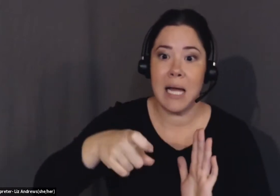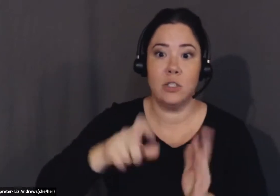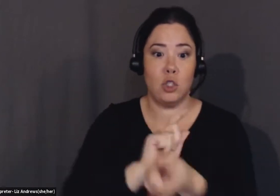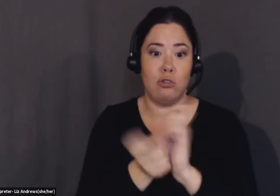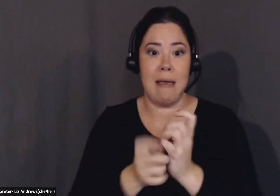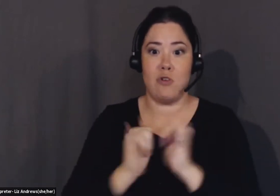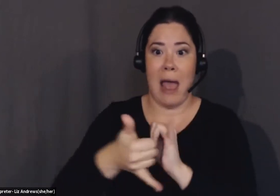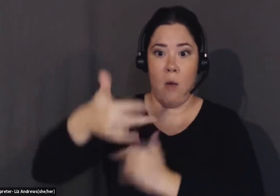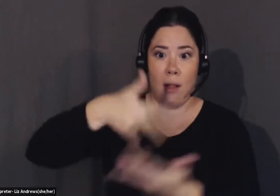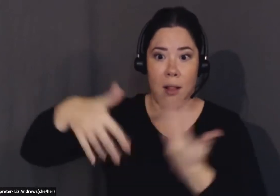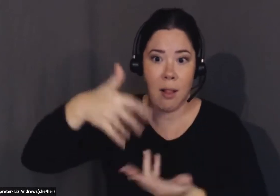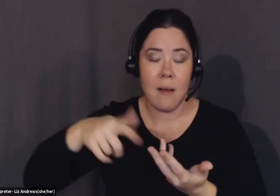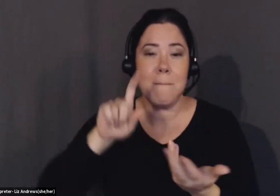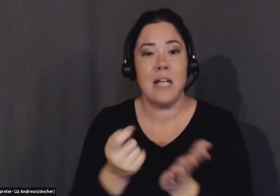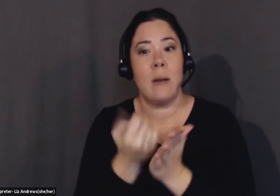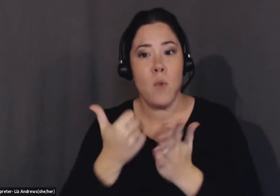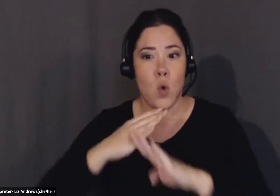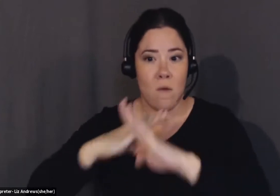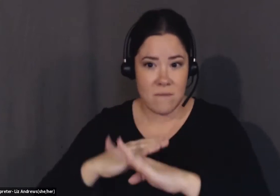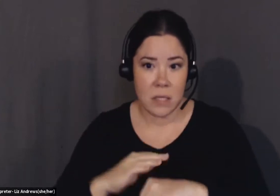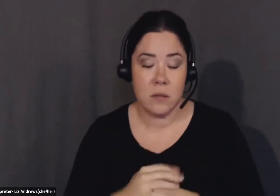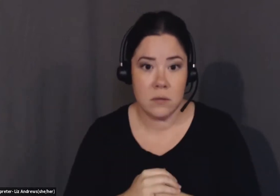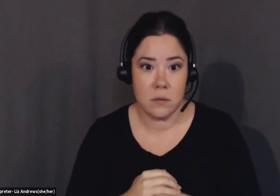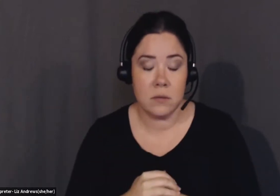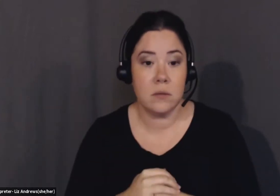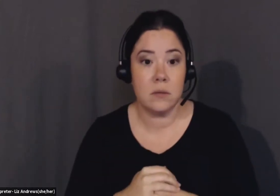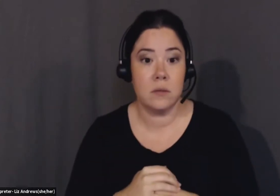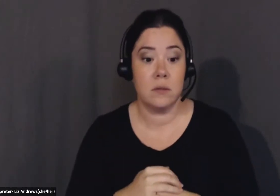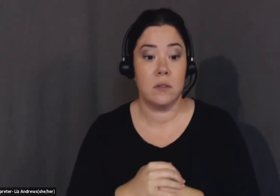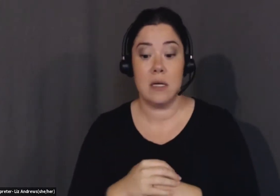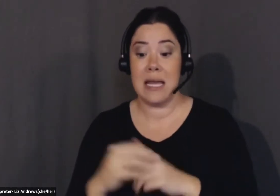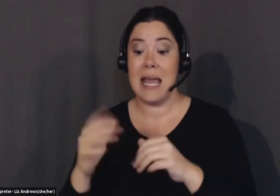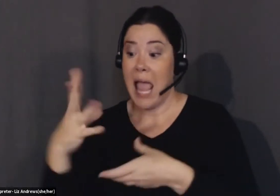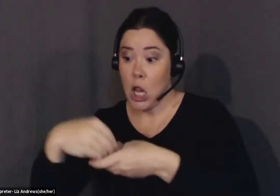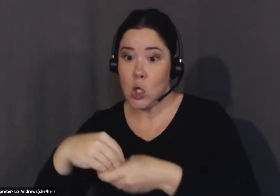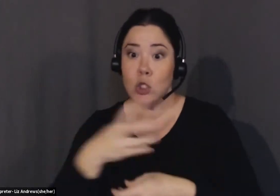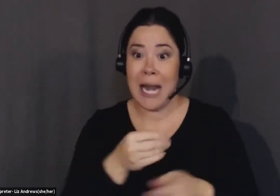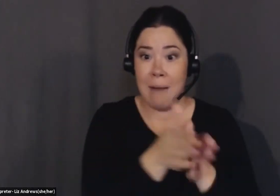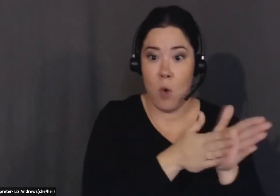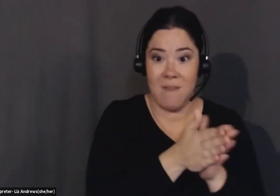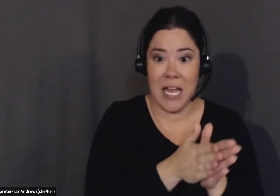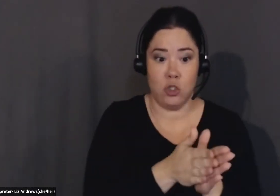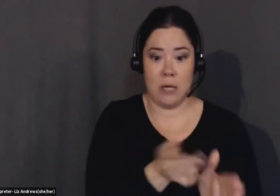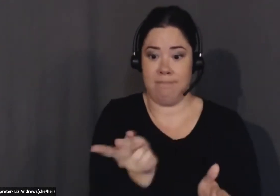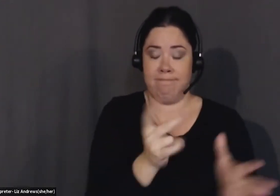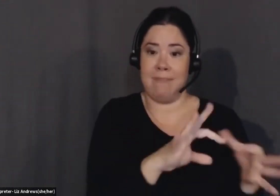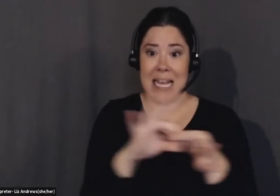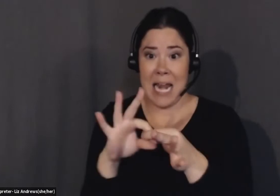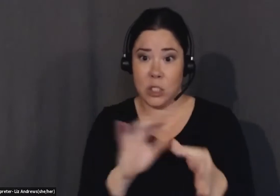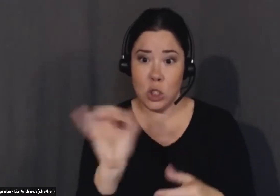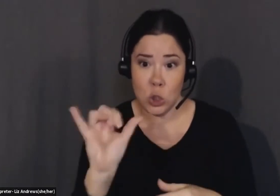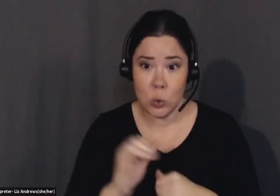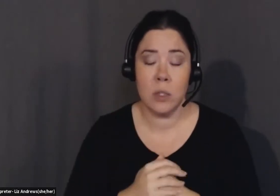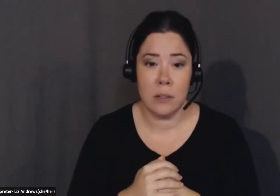obstacles. There is a connection between inclusion and motivation in the community and